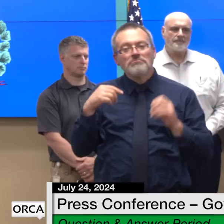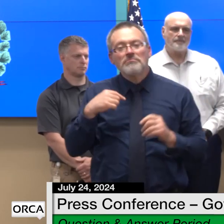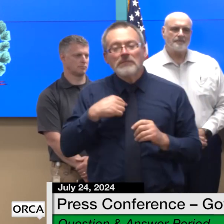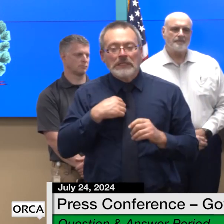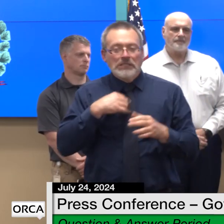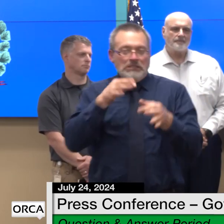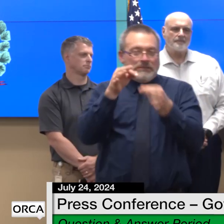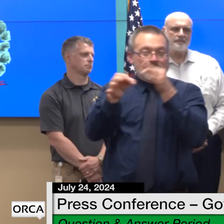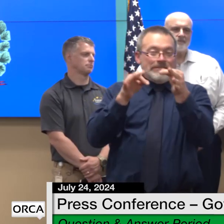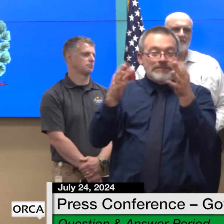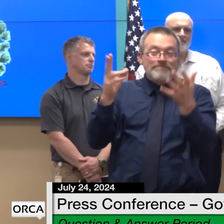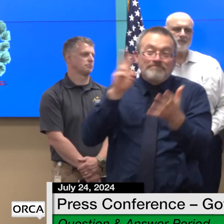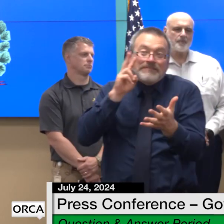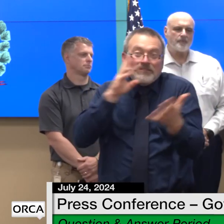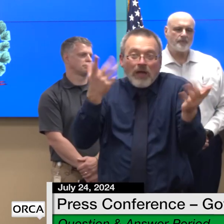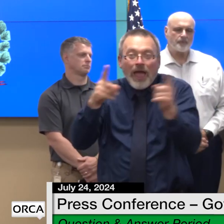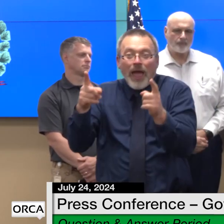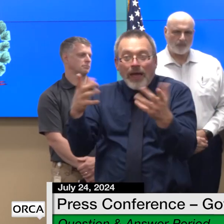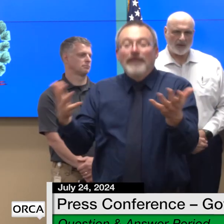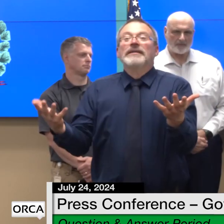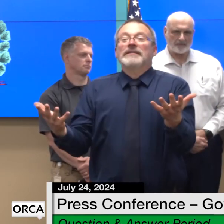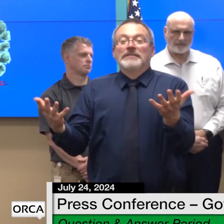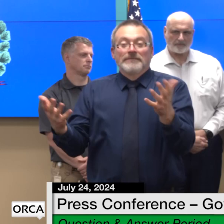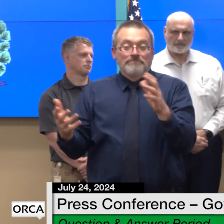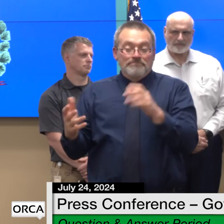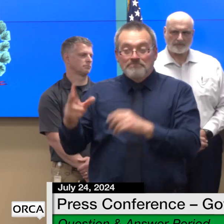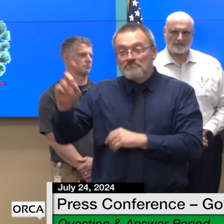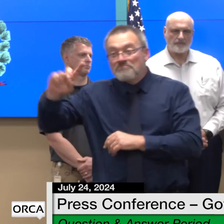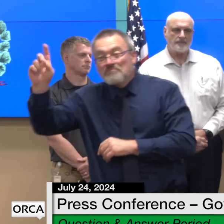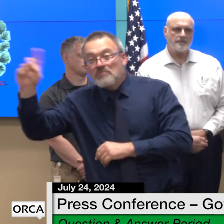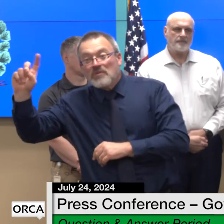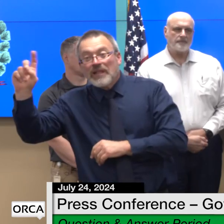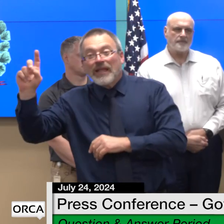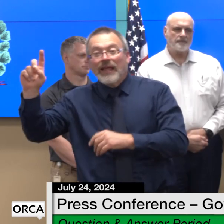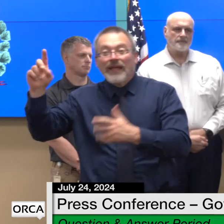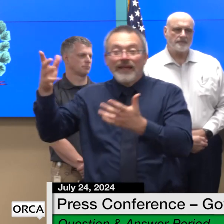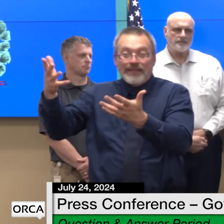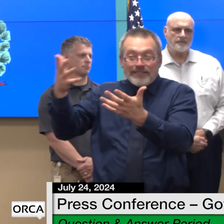out. The Democratic Party will have to nominate